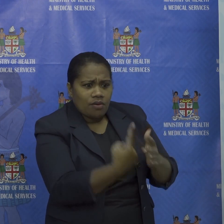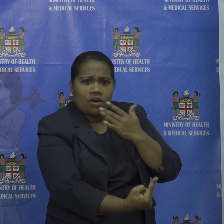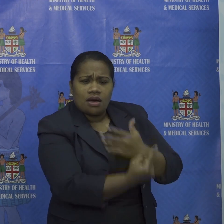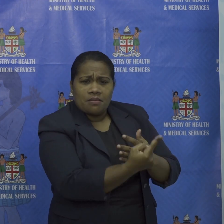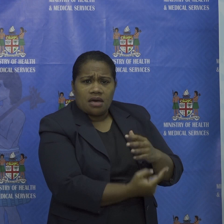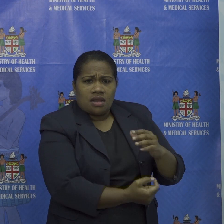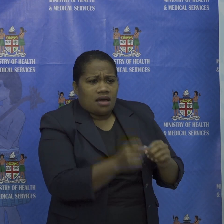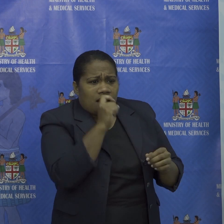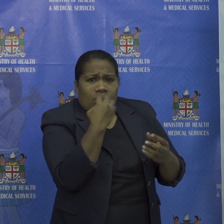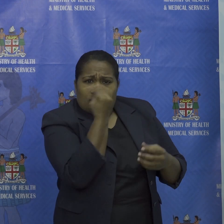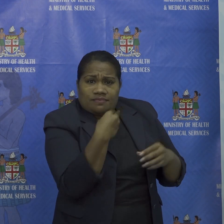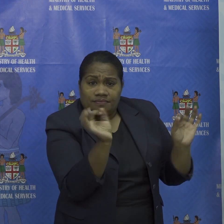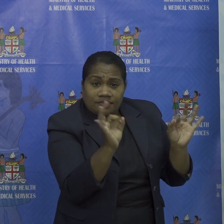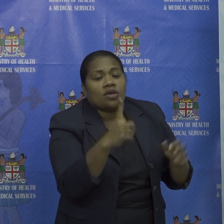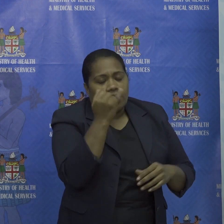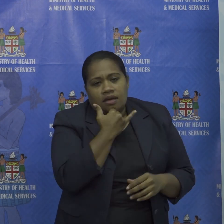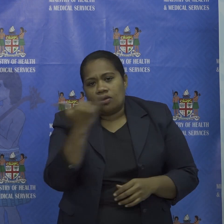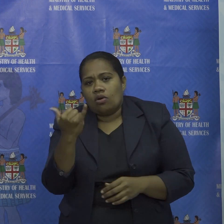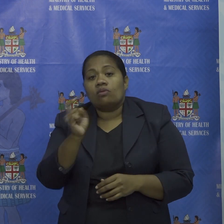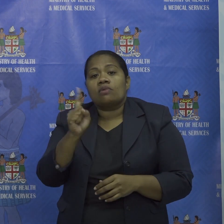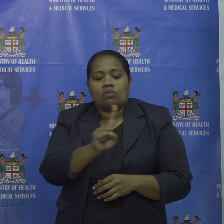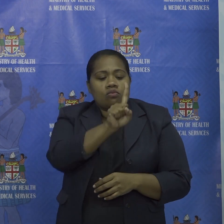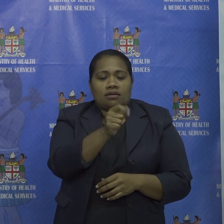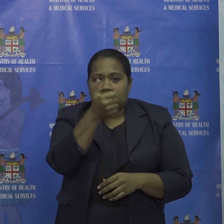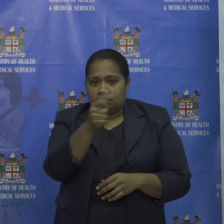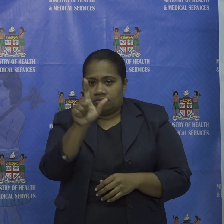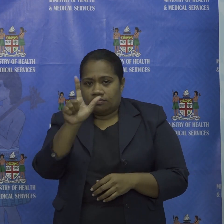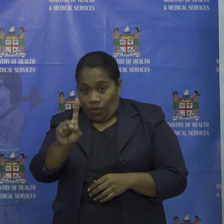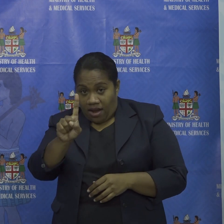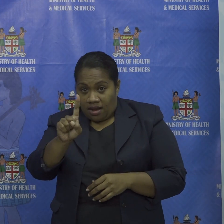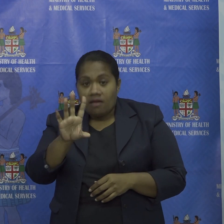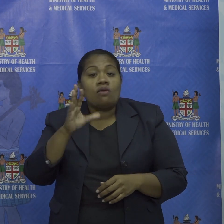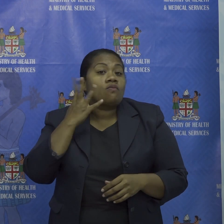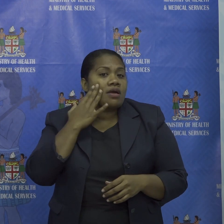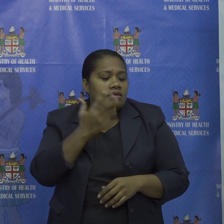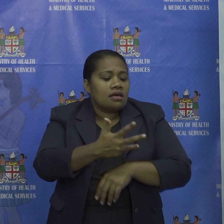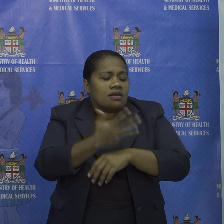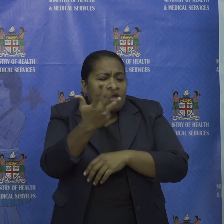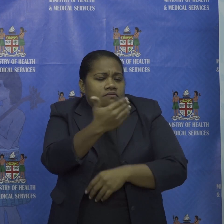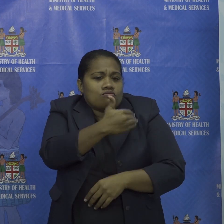toll-free number 161 from 9 a.m. tomorrow morning.